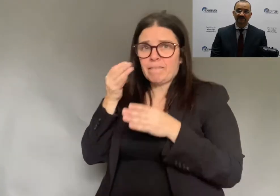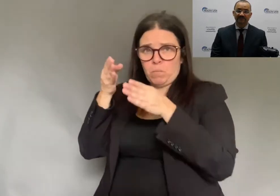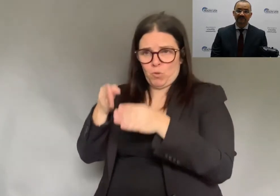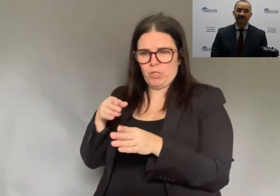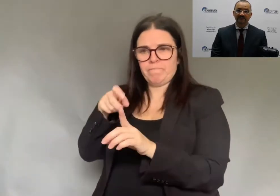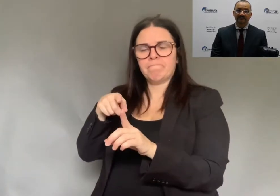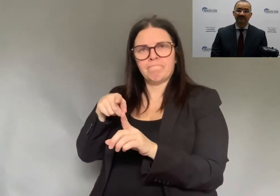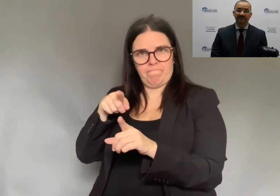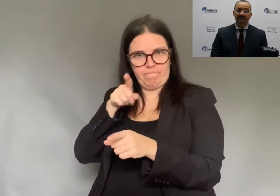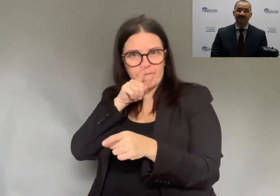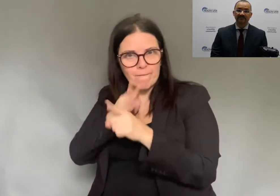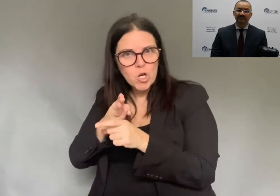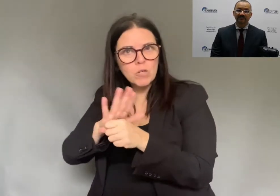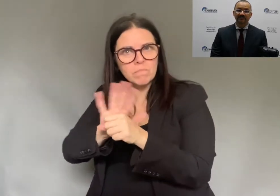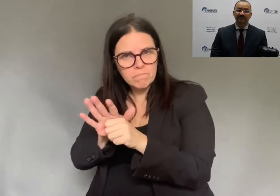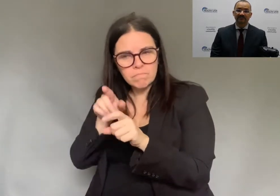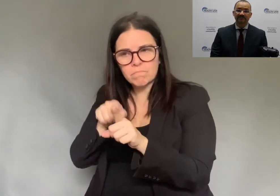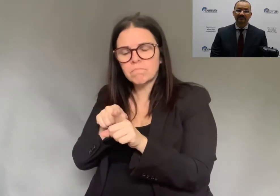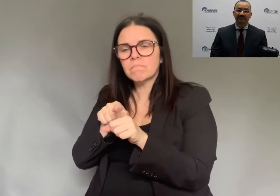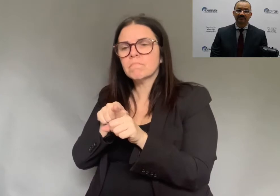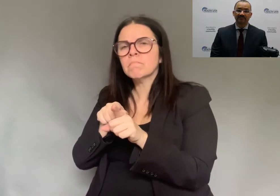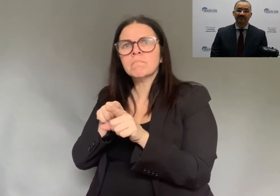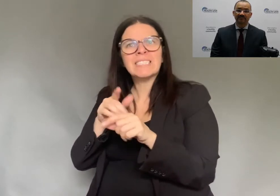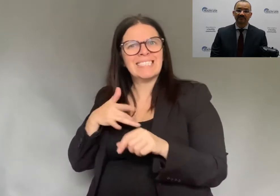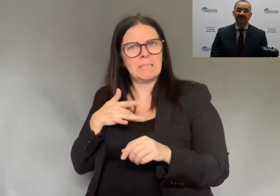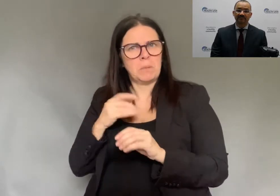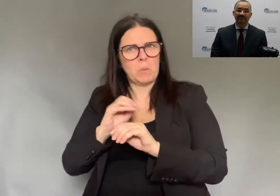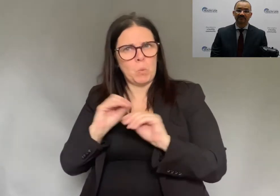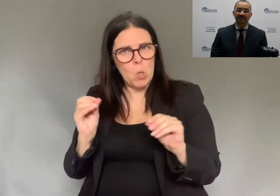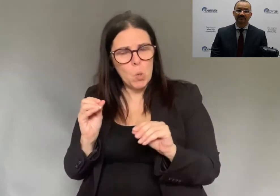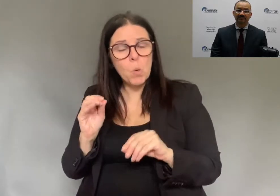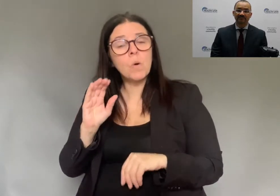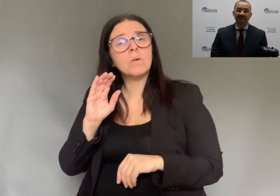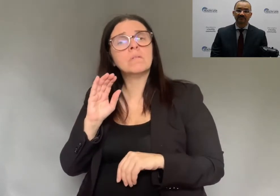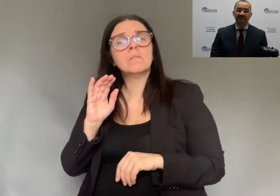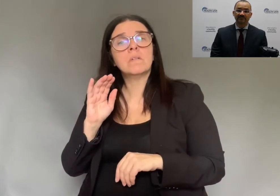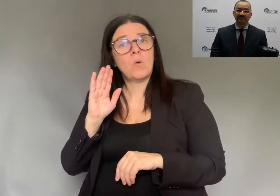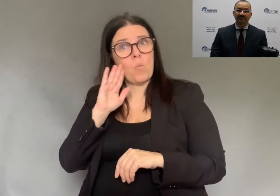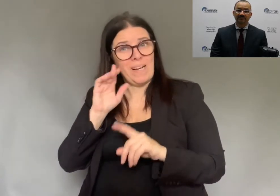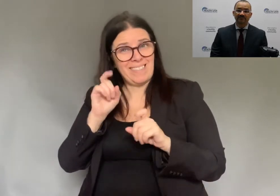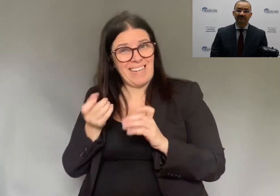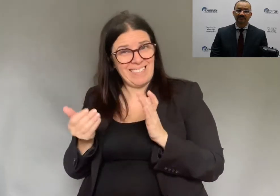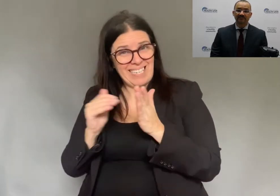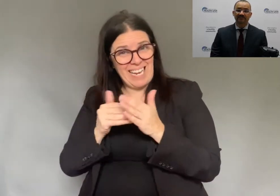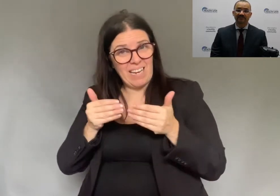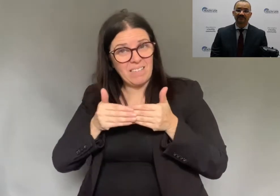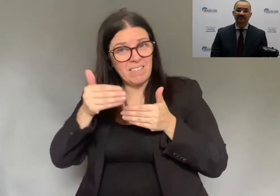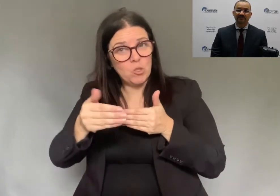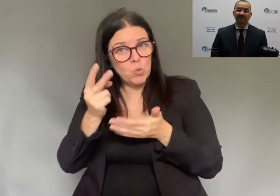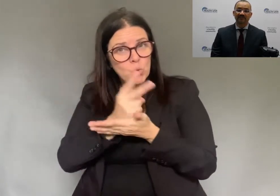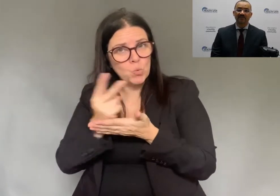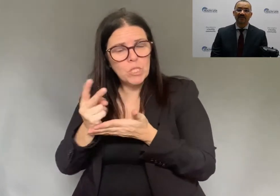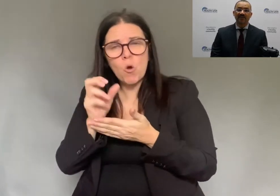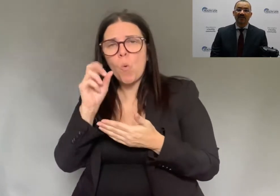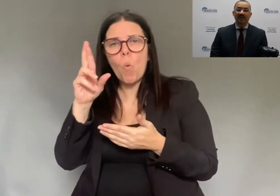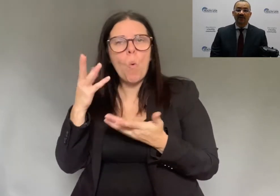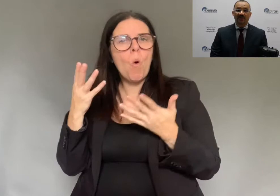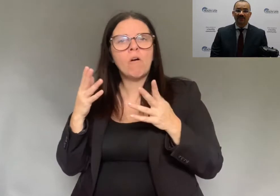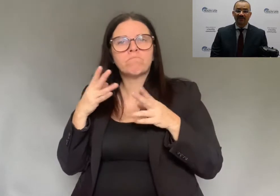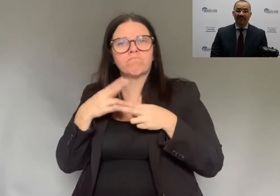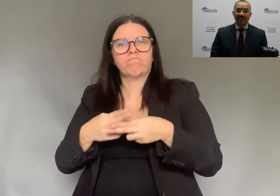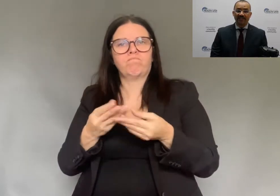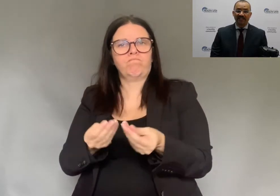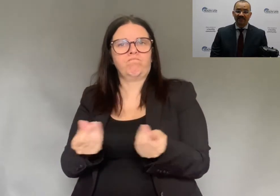would that be a person you test again in 2 weeks, or do you just consider them to be without the virus in 2 weeks?